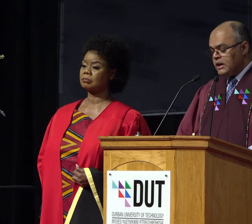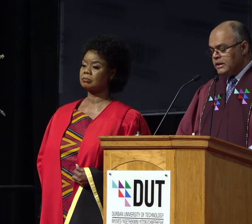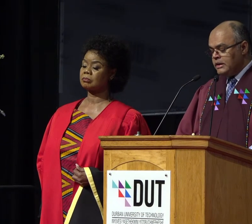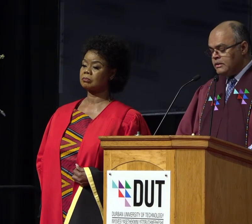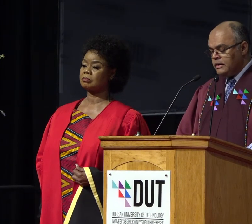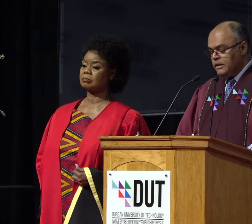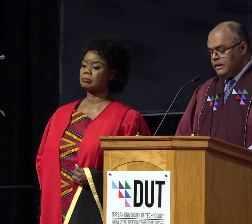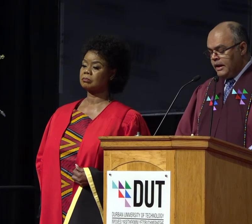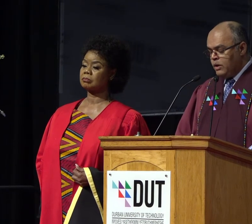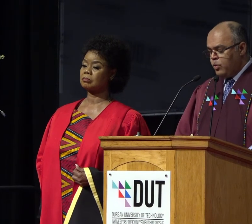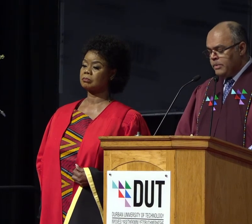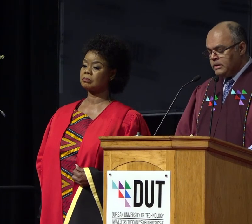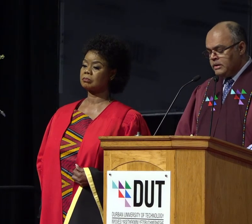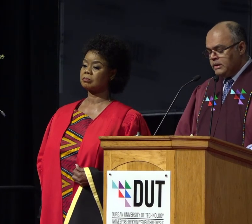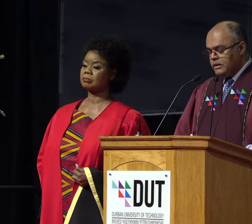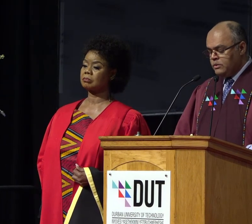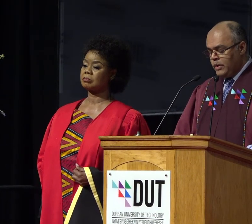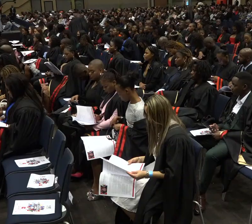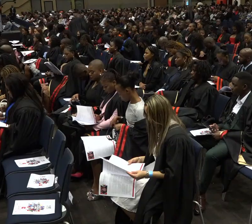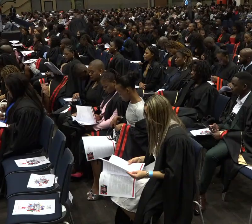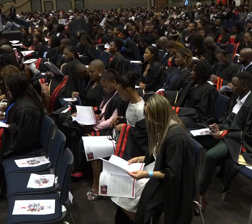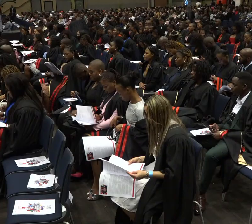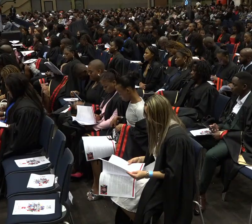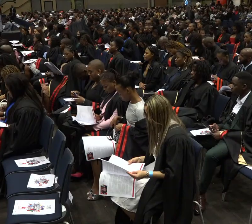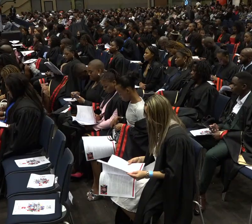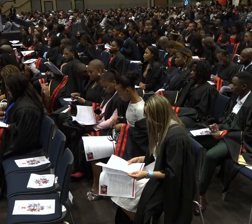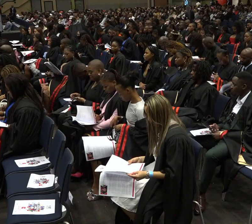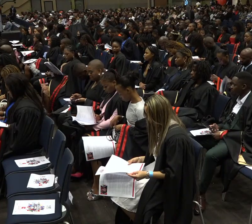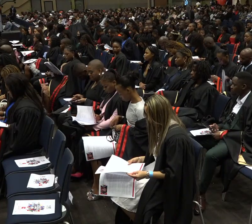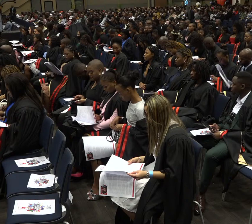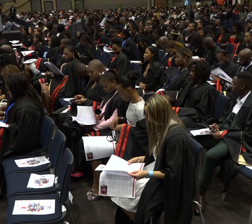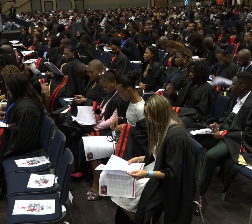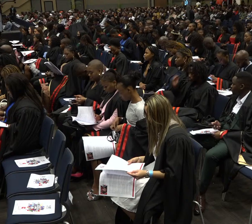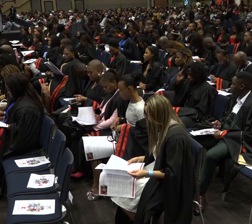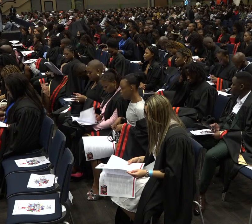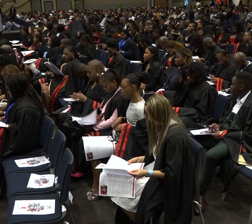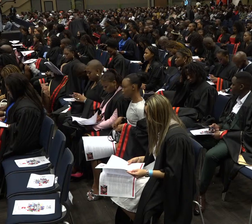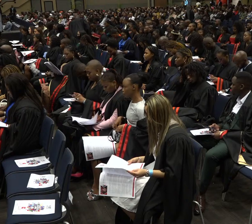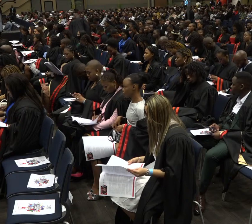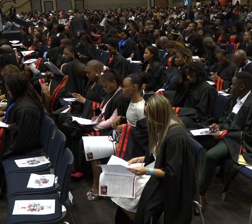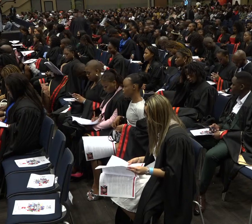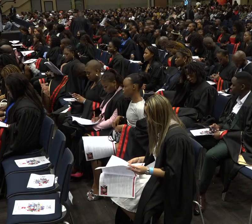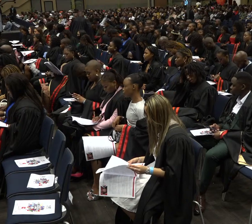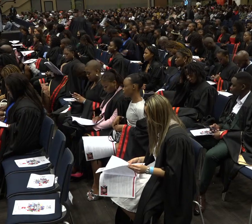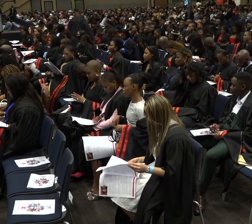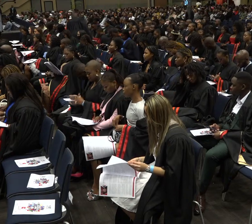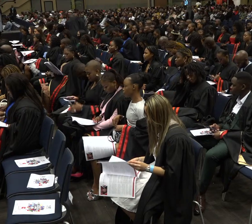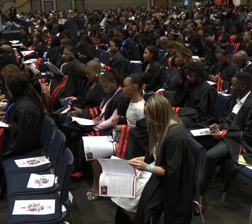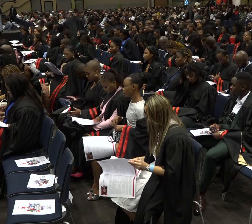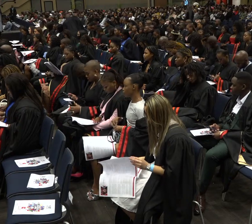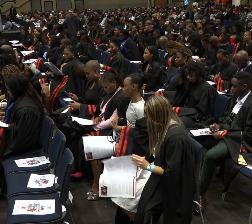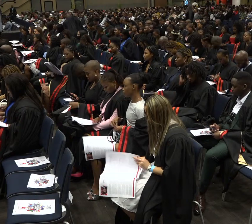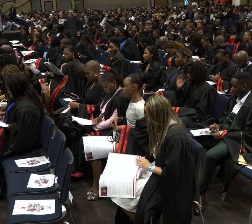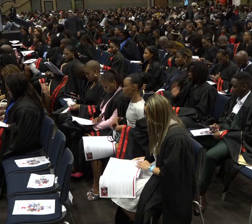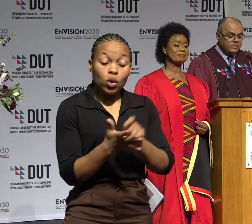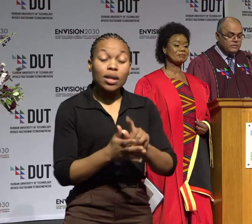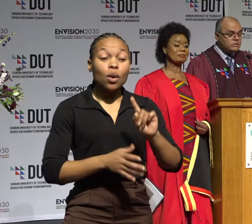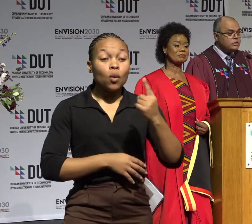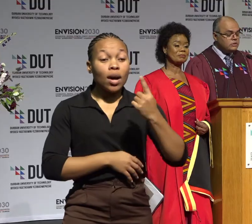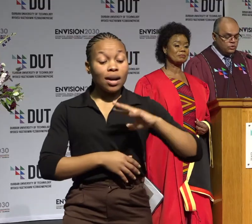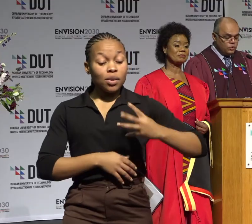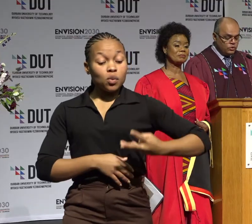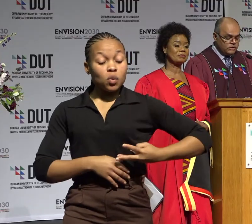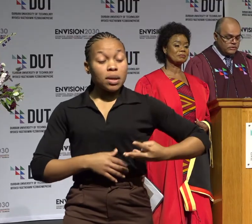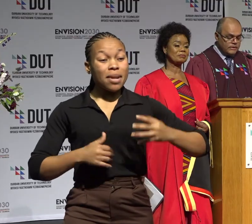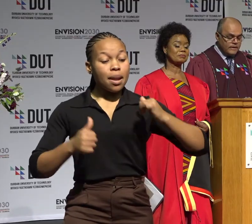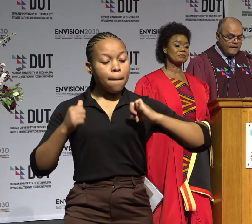and starred in A Woman in Waiting, a one-woman play commissioned by George C. Wolfe at the Public Theatre